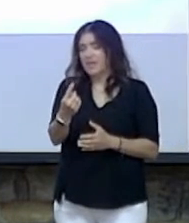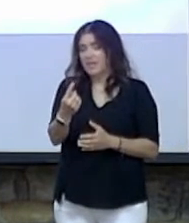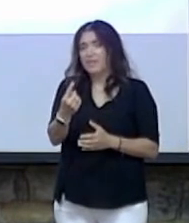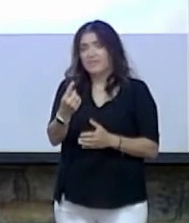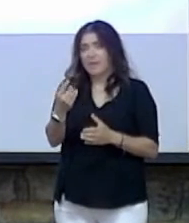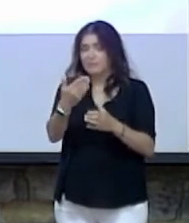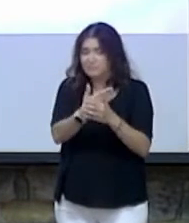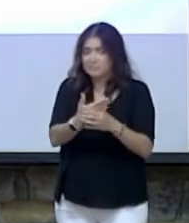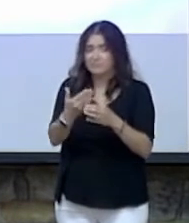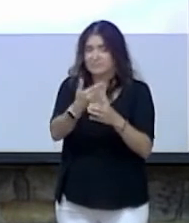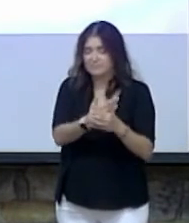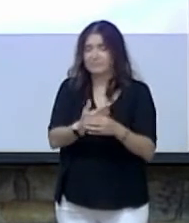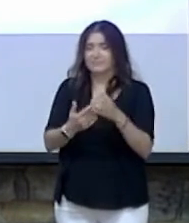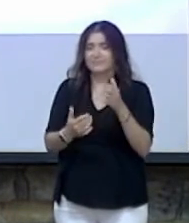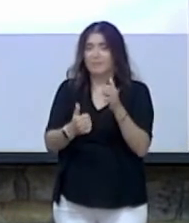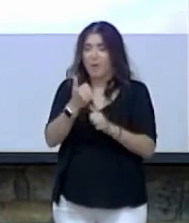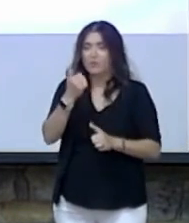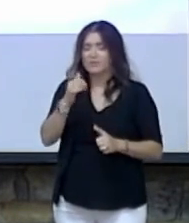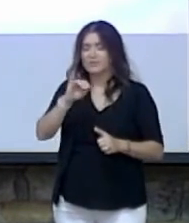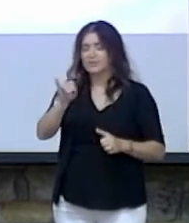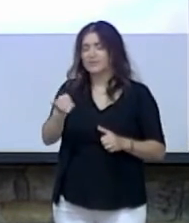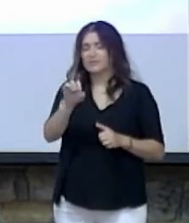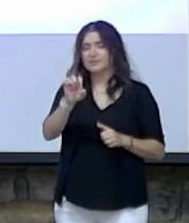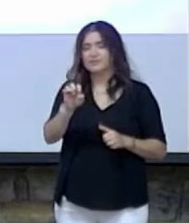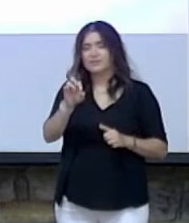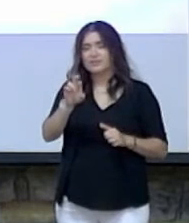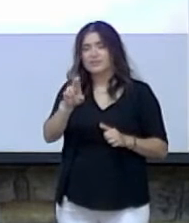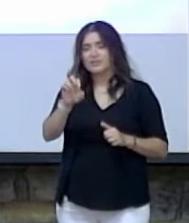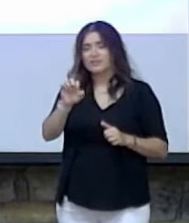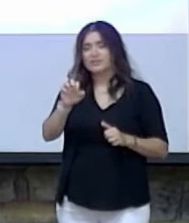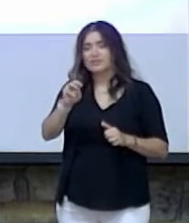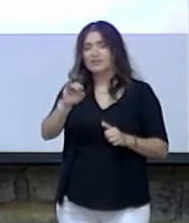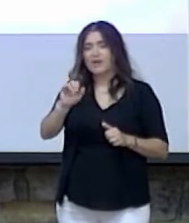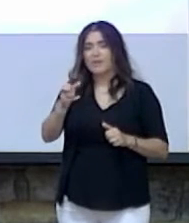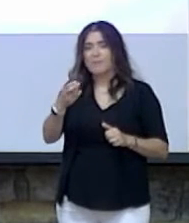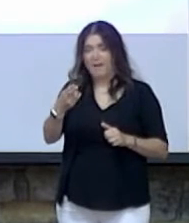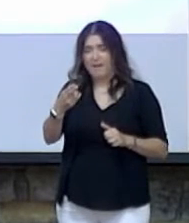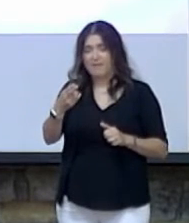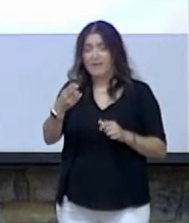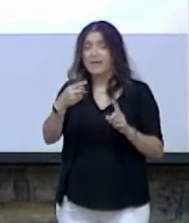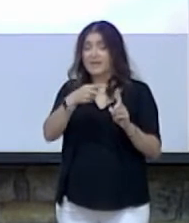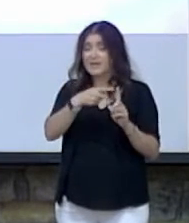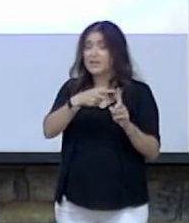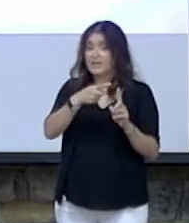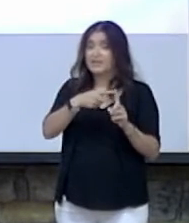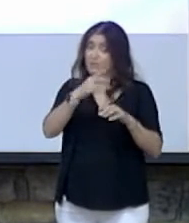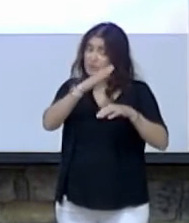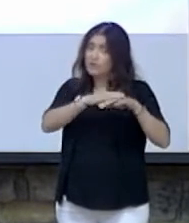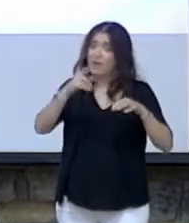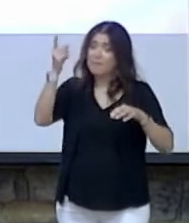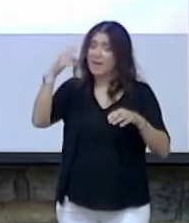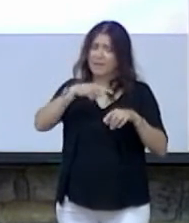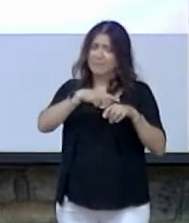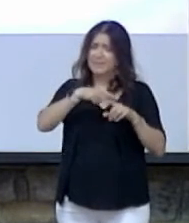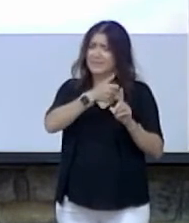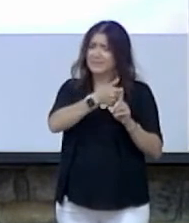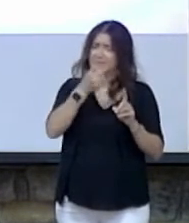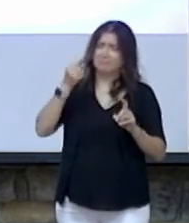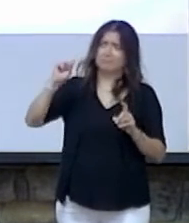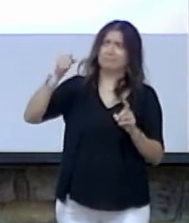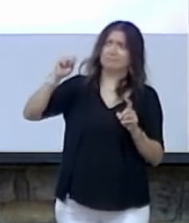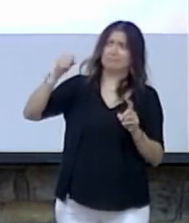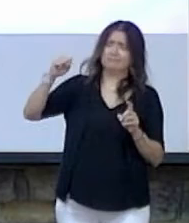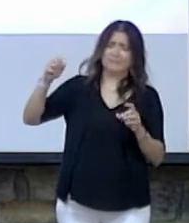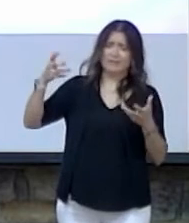Jeremiah. You think about Jeremiah. He was called by God even against his own protesting. He didn't want to go. He